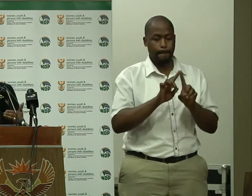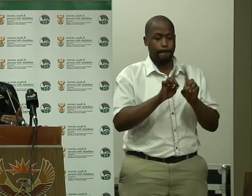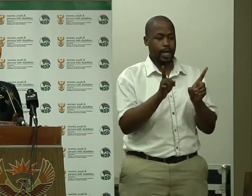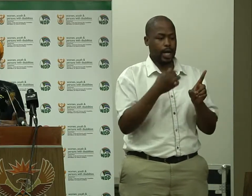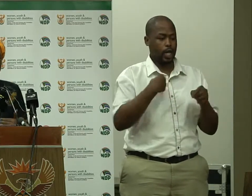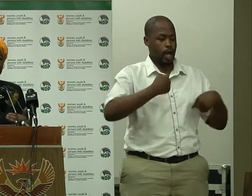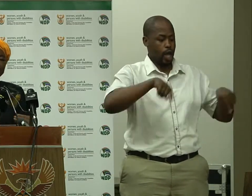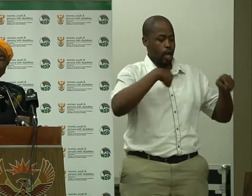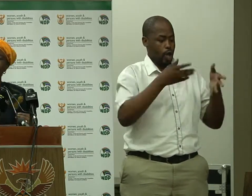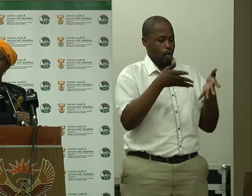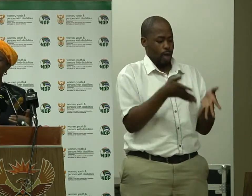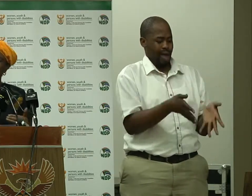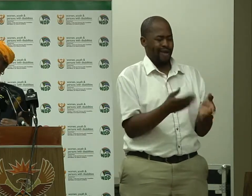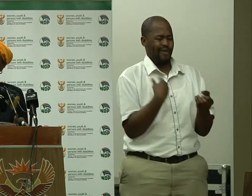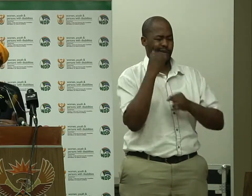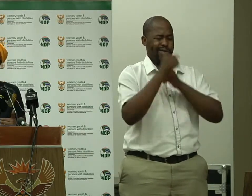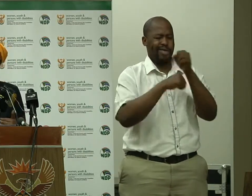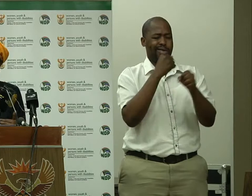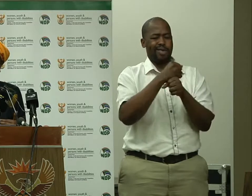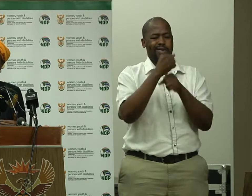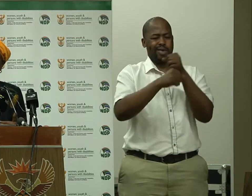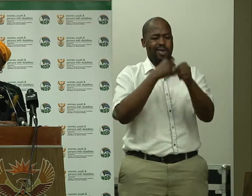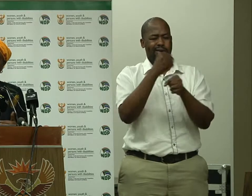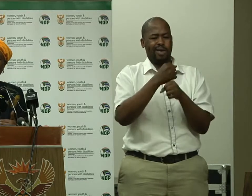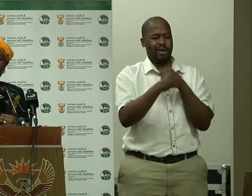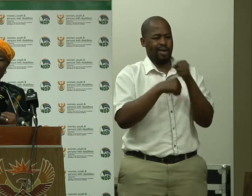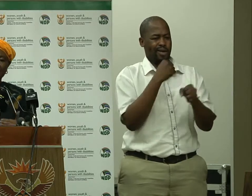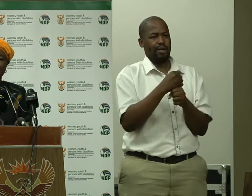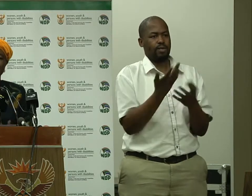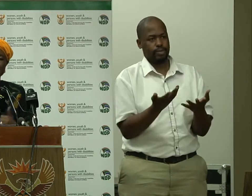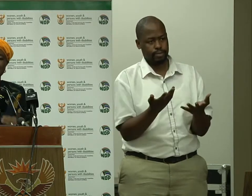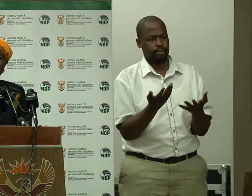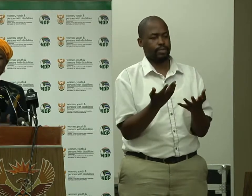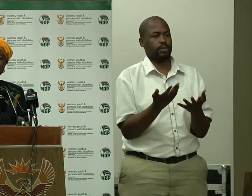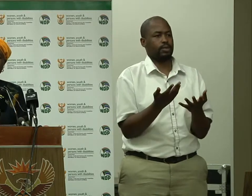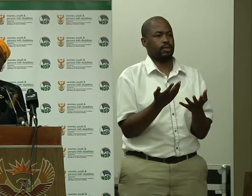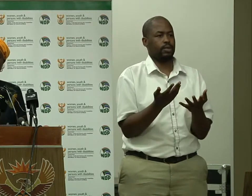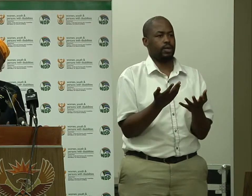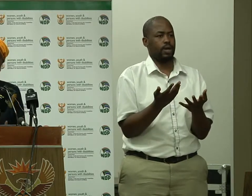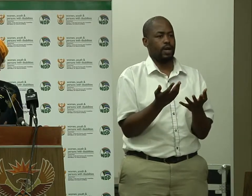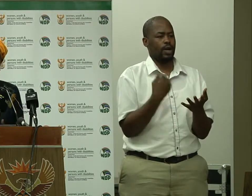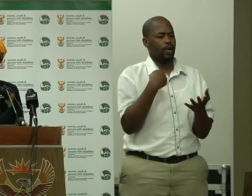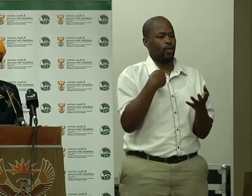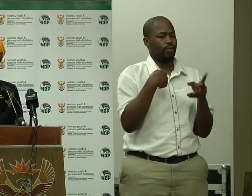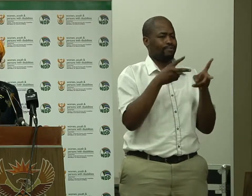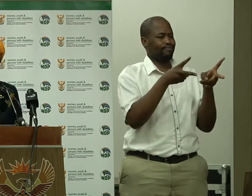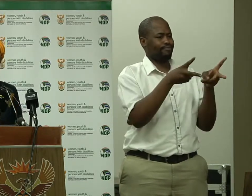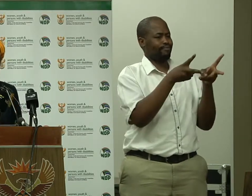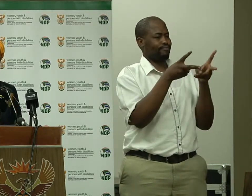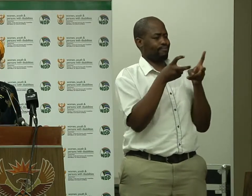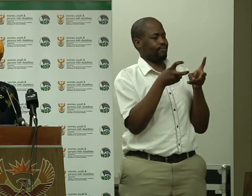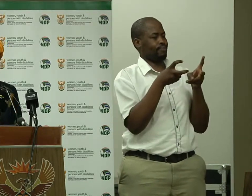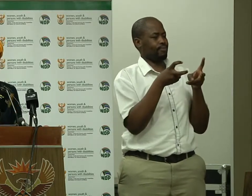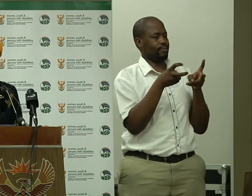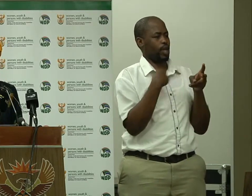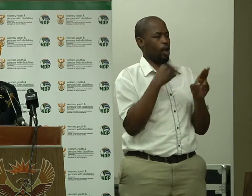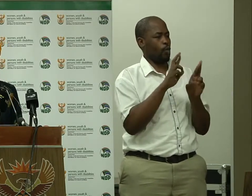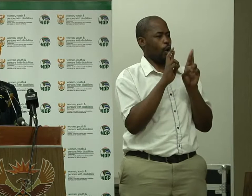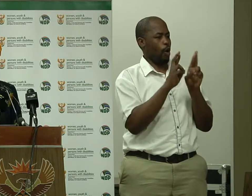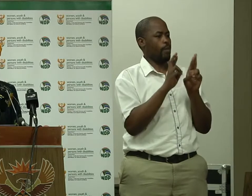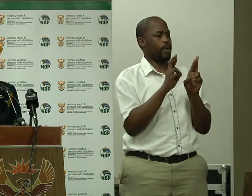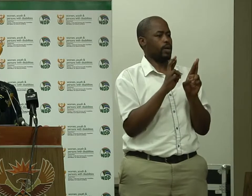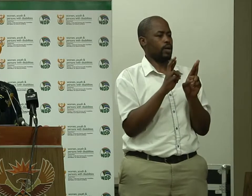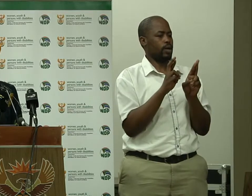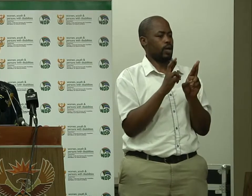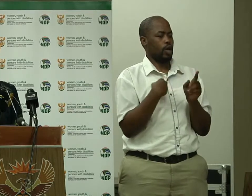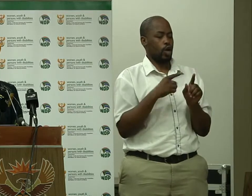here we are, after so many years, we are picking up on it and hoping that